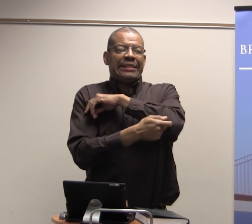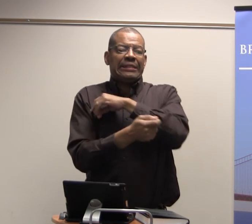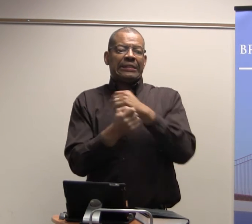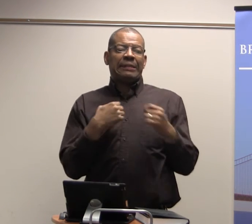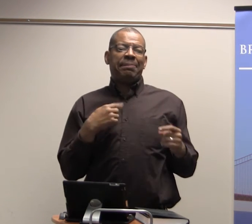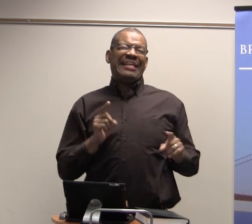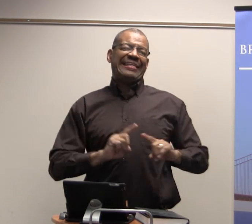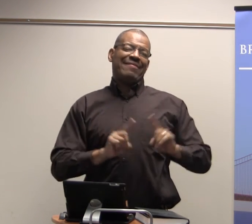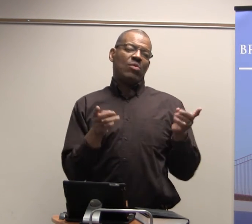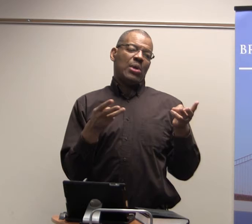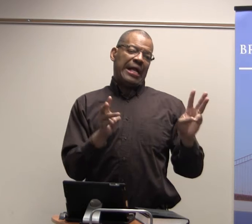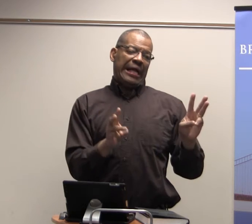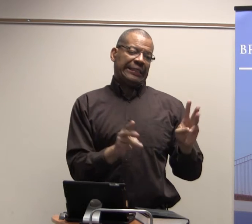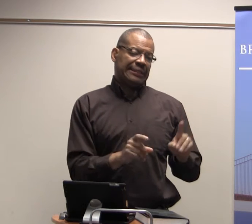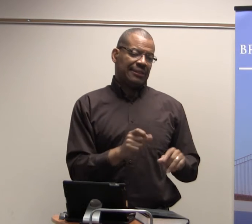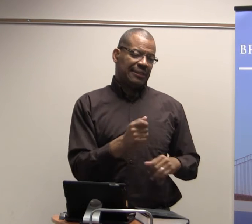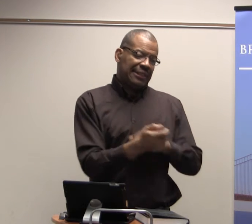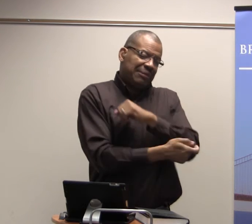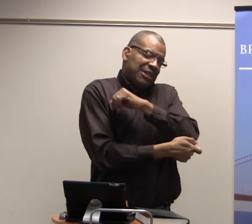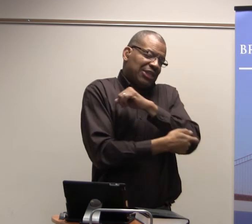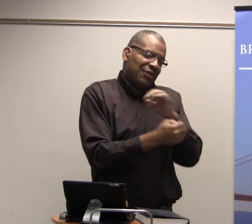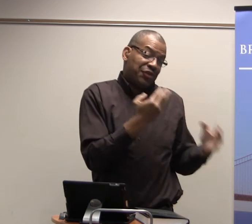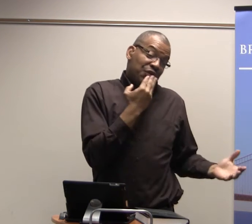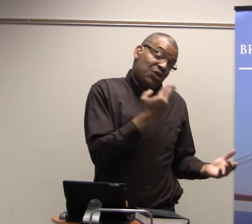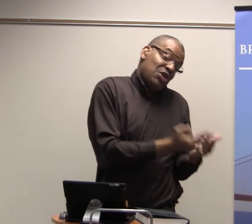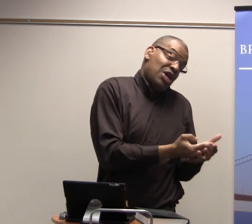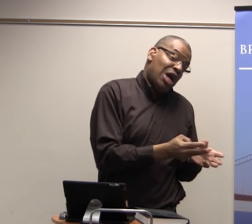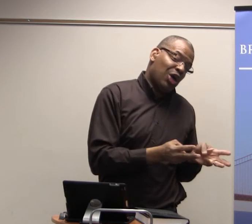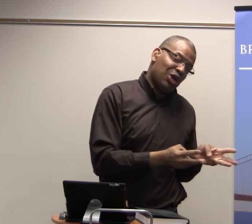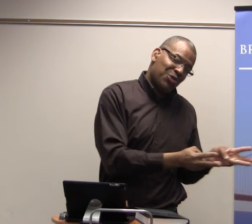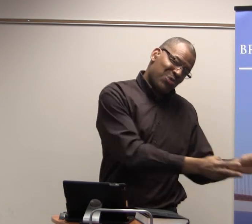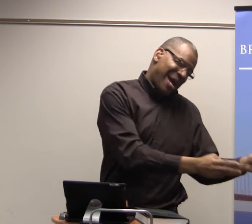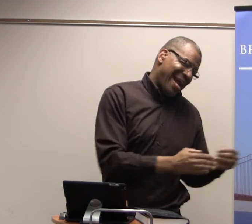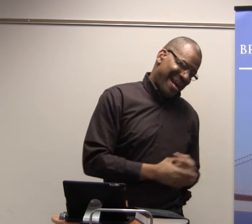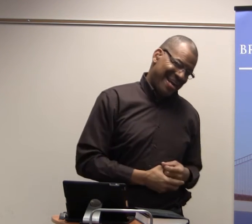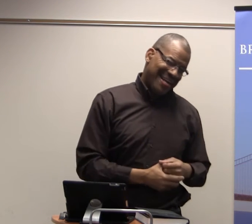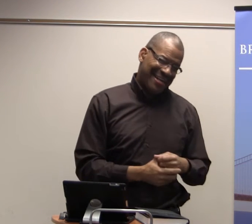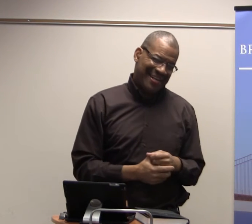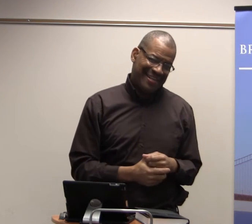Temptation can be divided. Temptation, a good way.